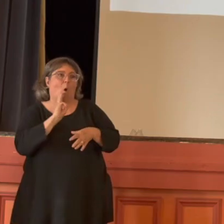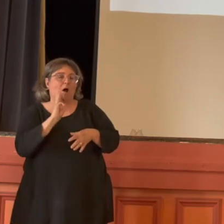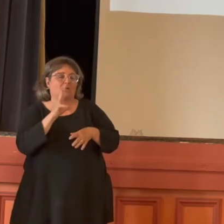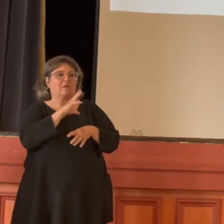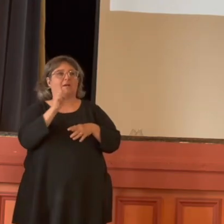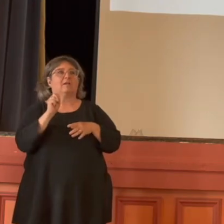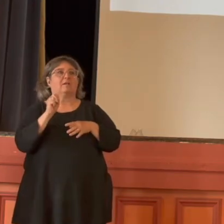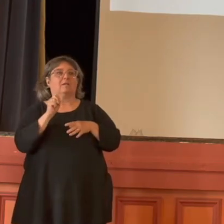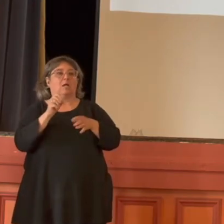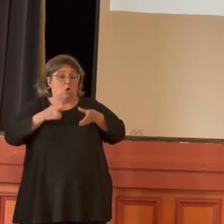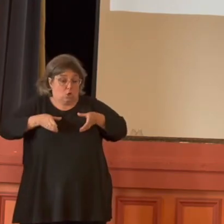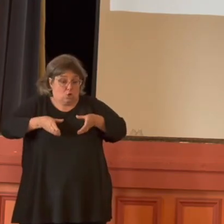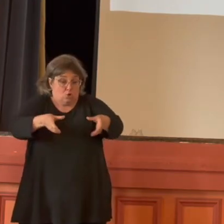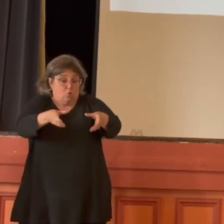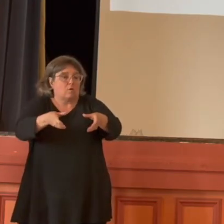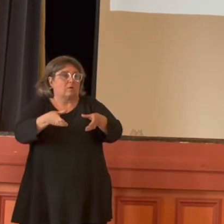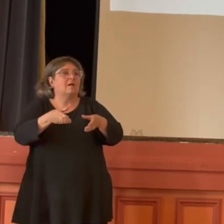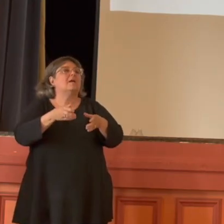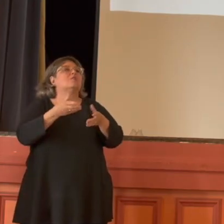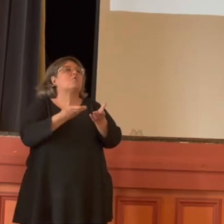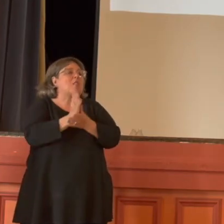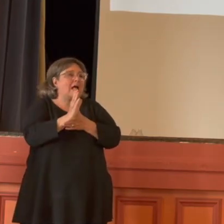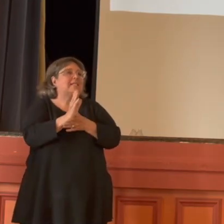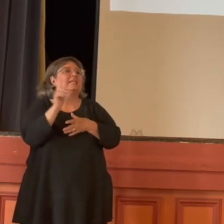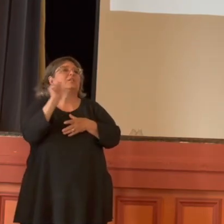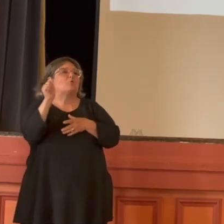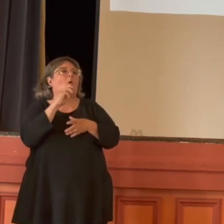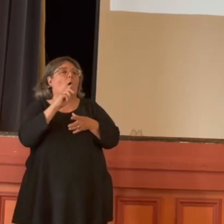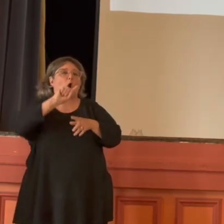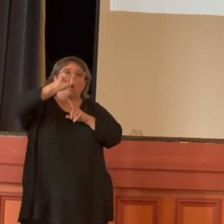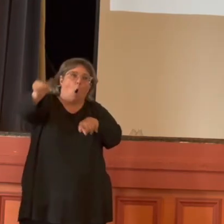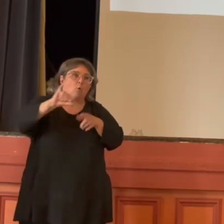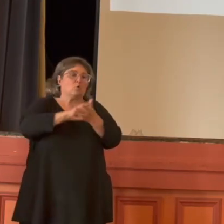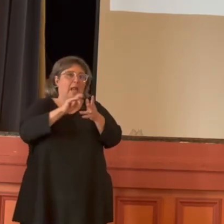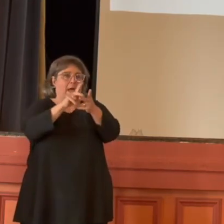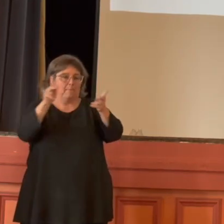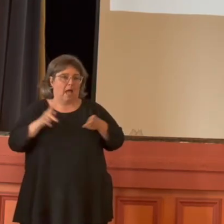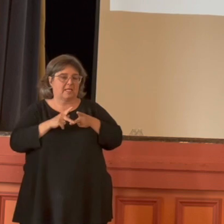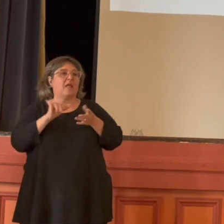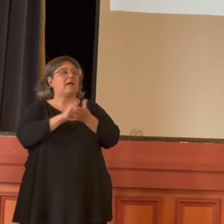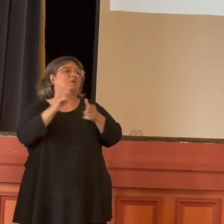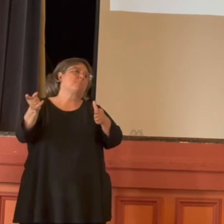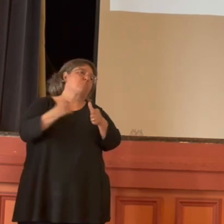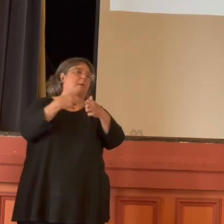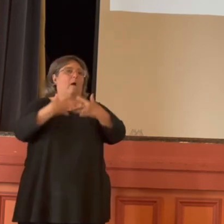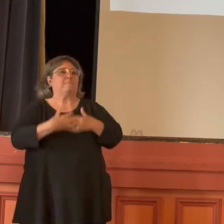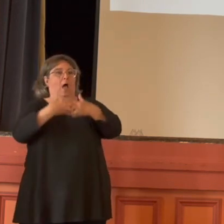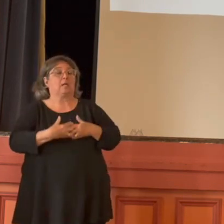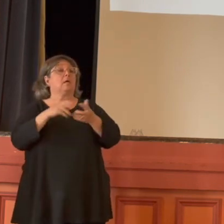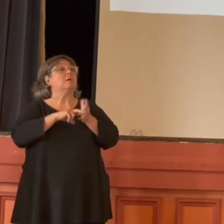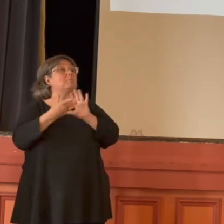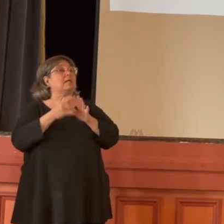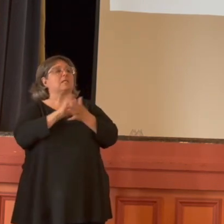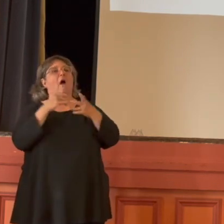and sewers to get your sewage there. So this is a primary sewage treatment plant. That just means that it